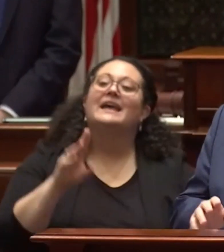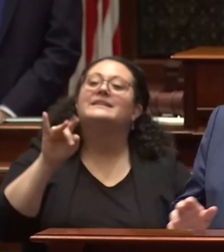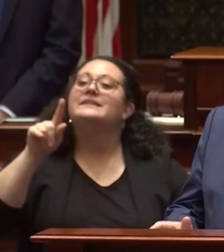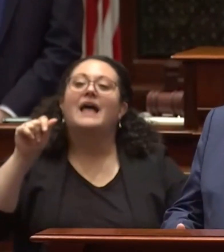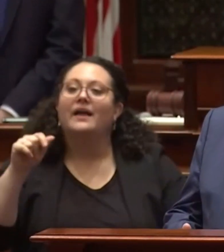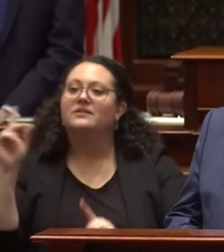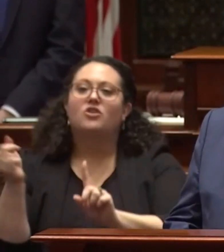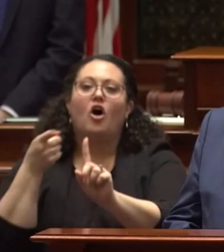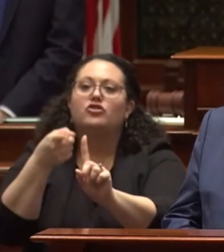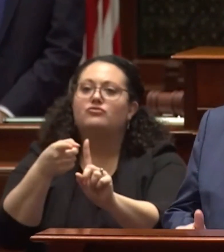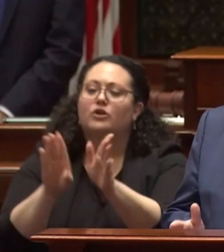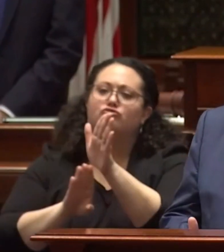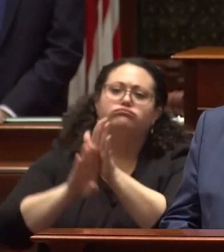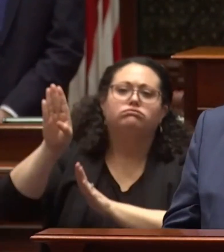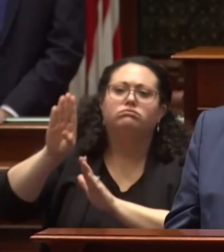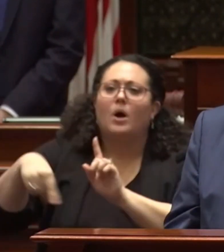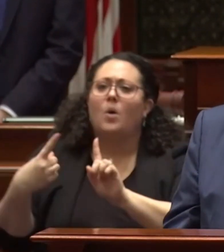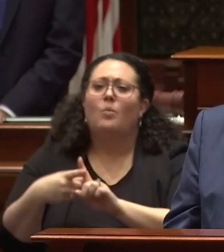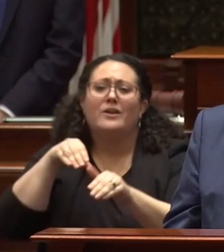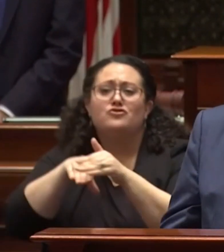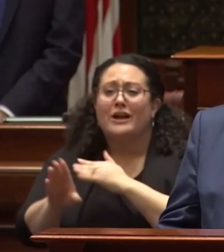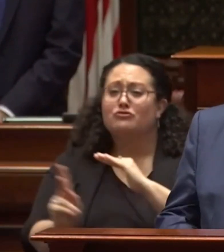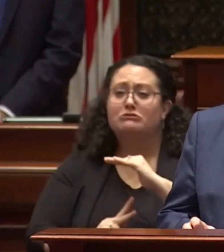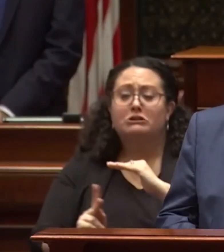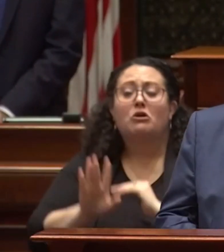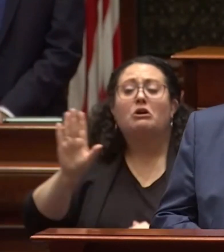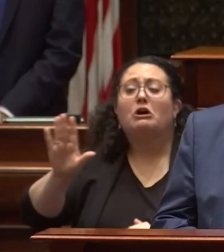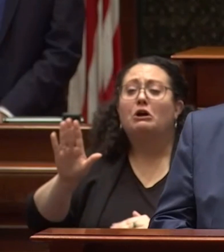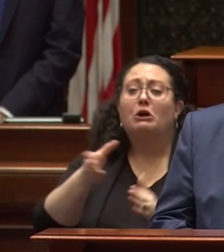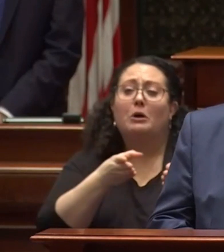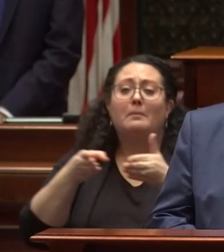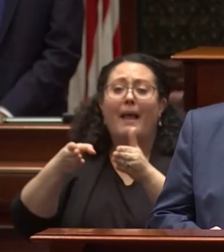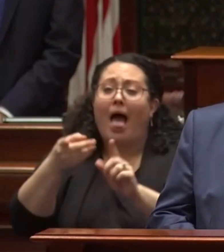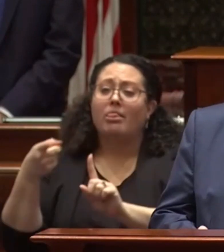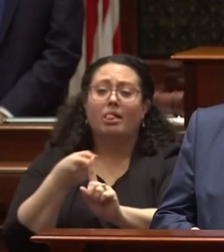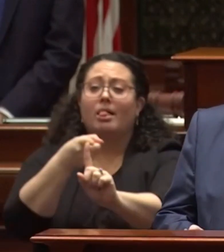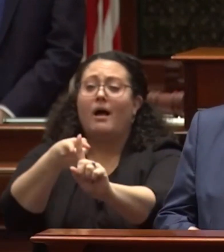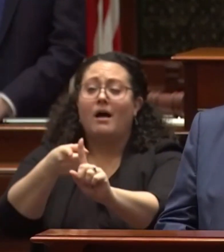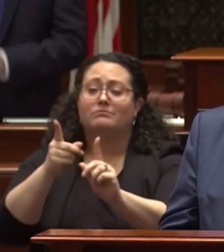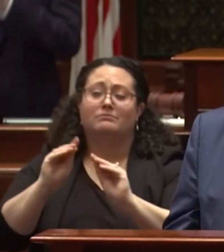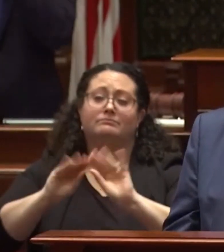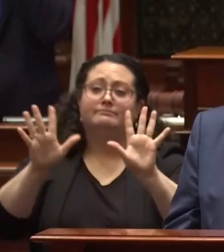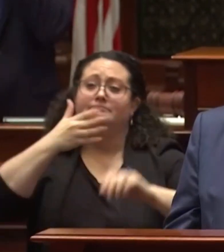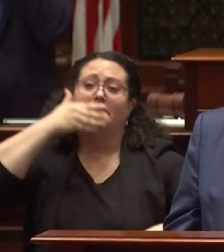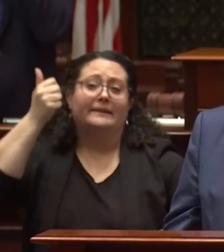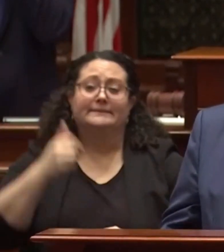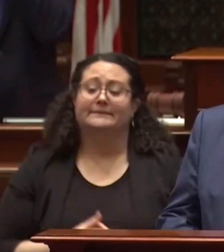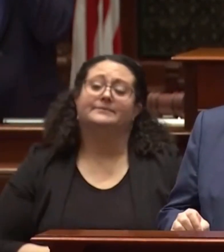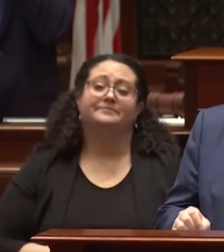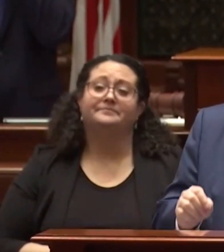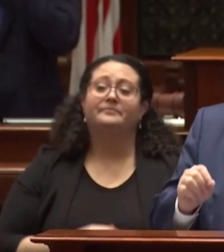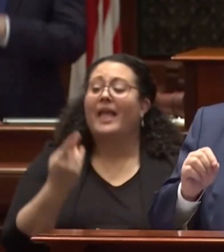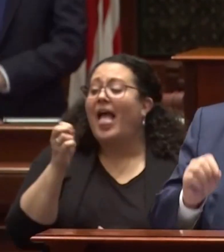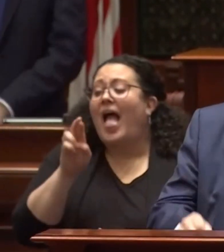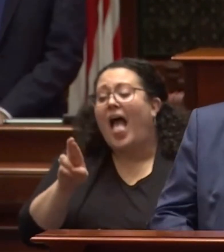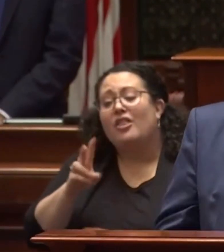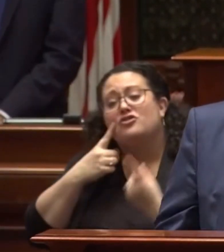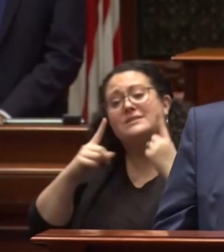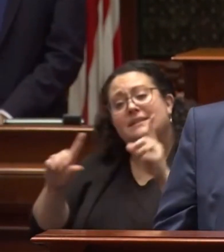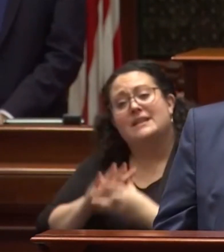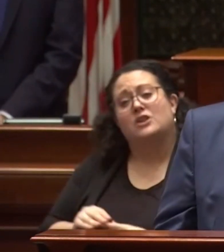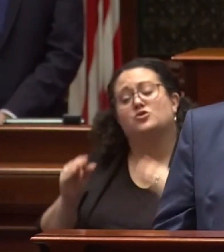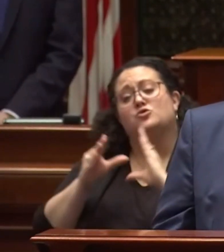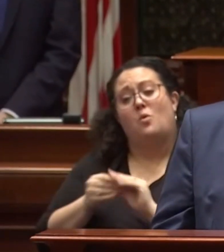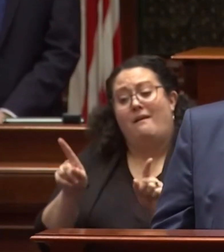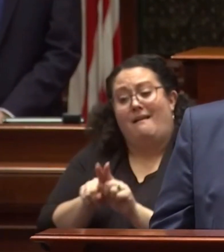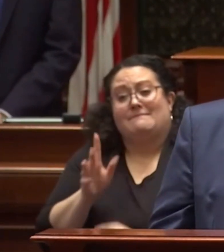Natalia is on track to thrive when she enters kindergarten, and her path ahead couldn't be brighter. Heather's success